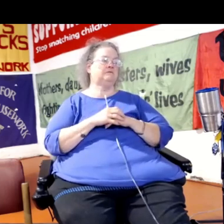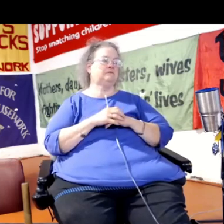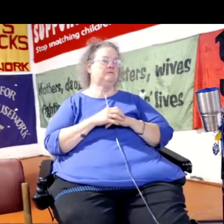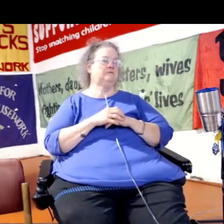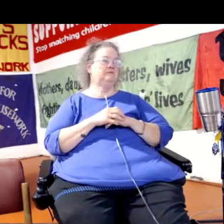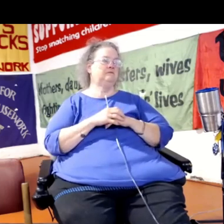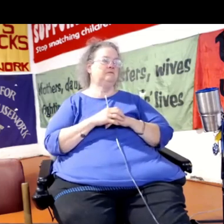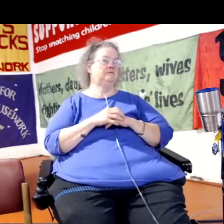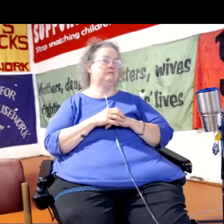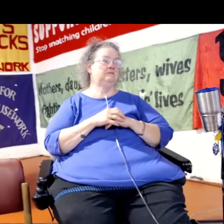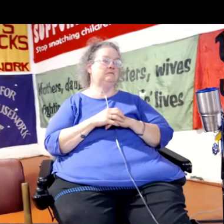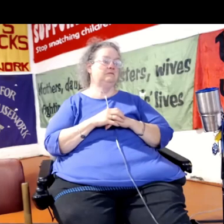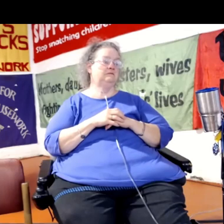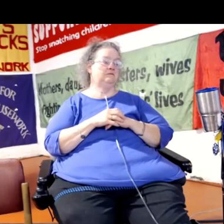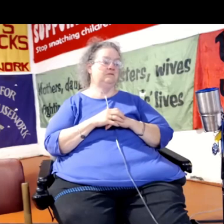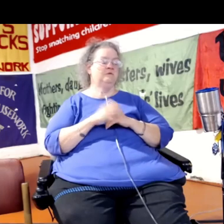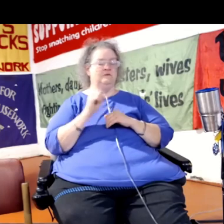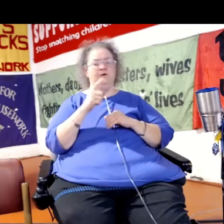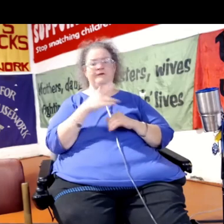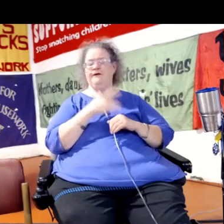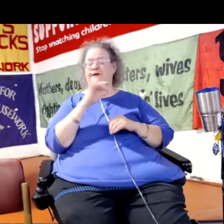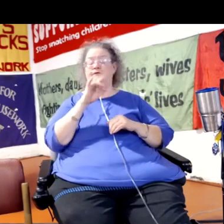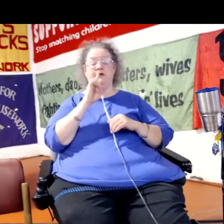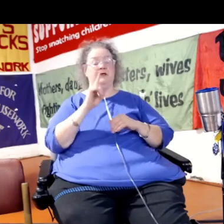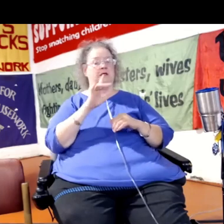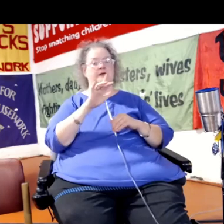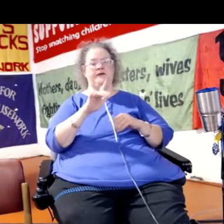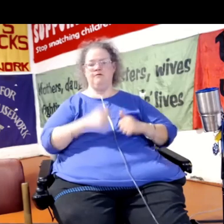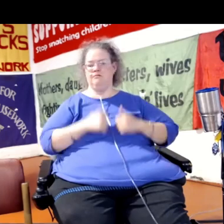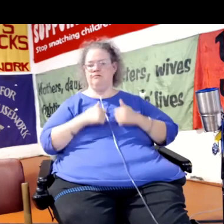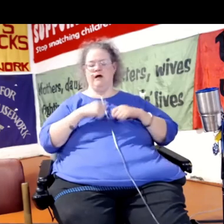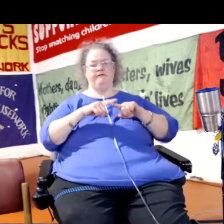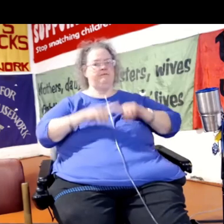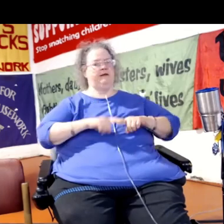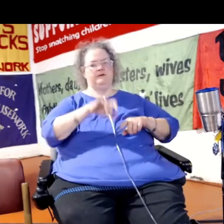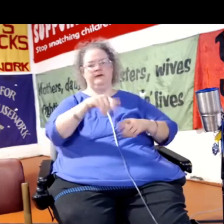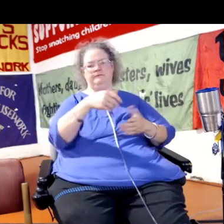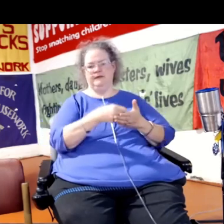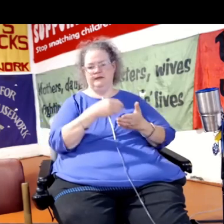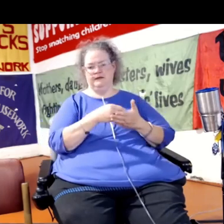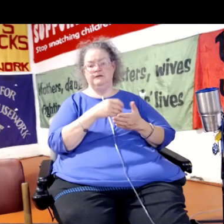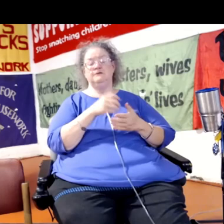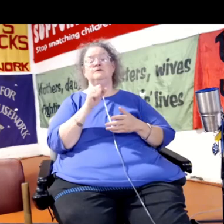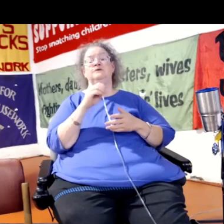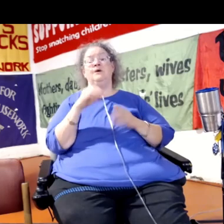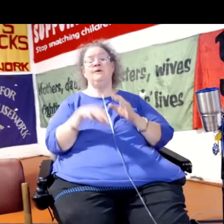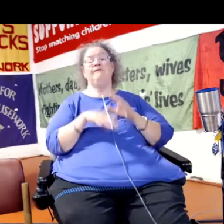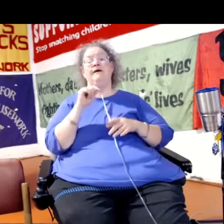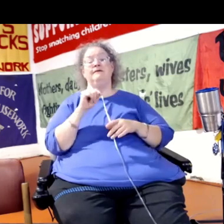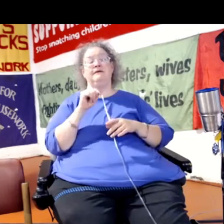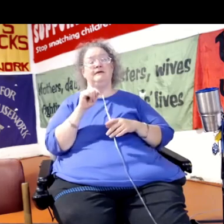So that's, I just wanted to say that. And we've been gathering this information about what,